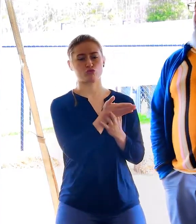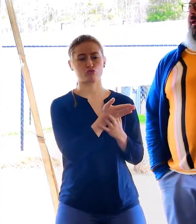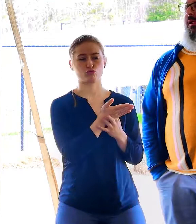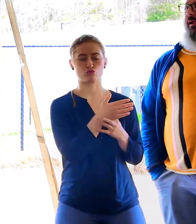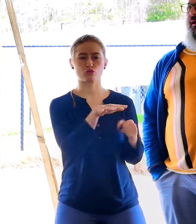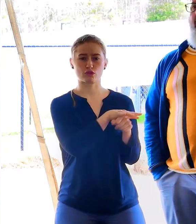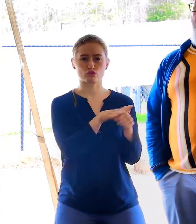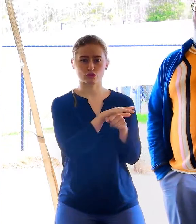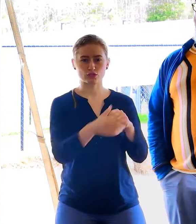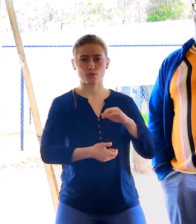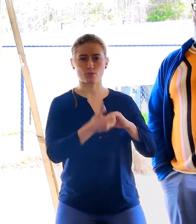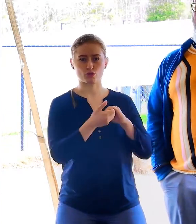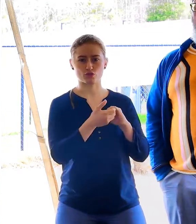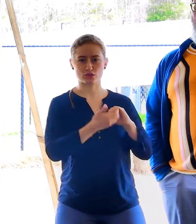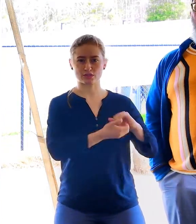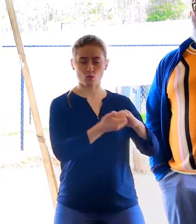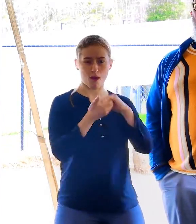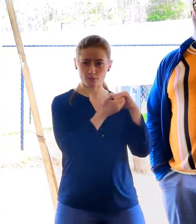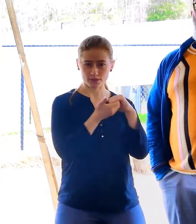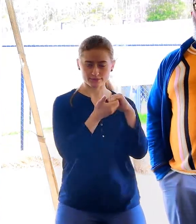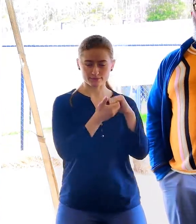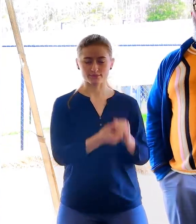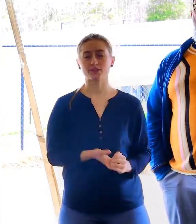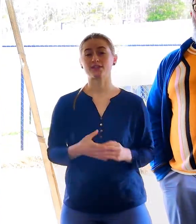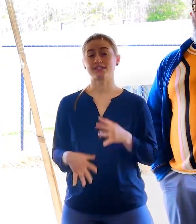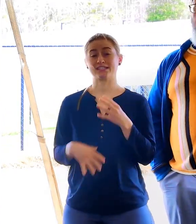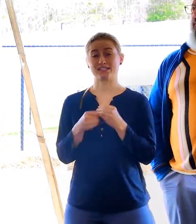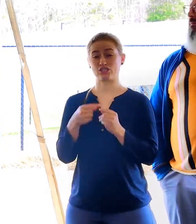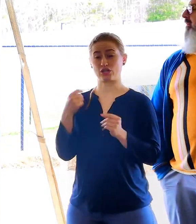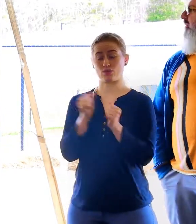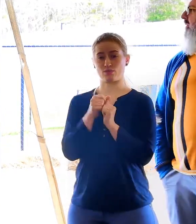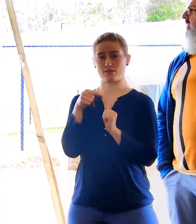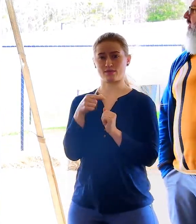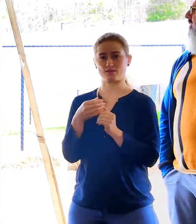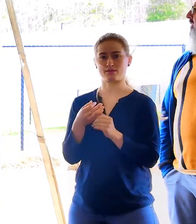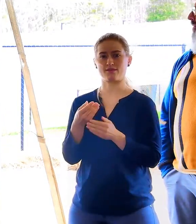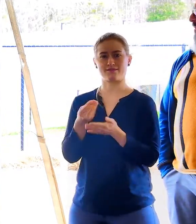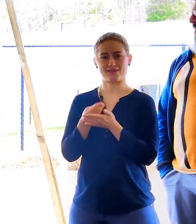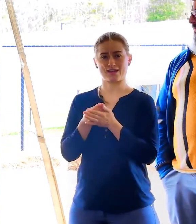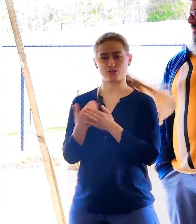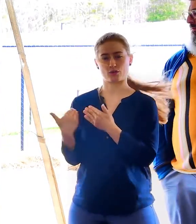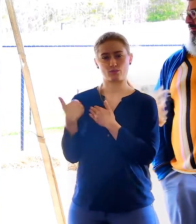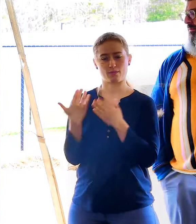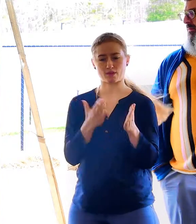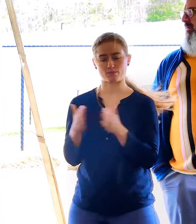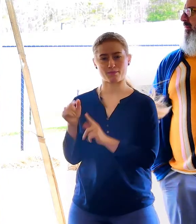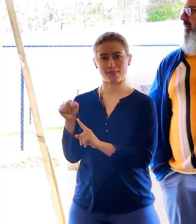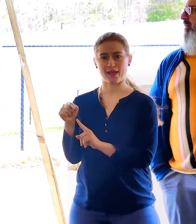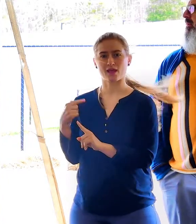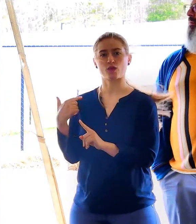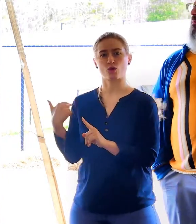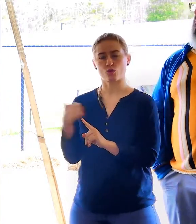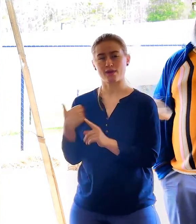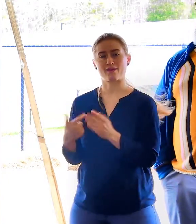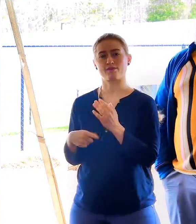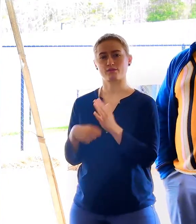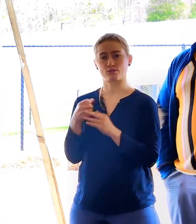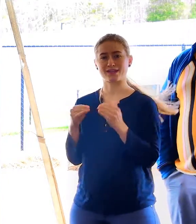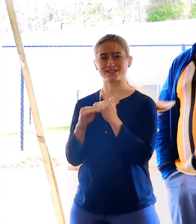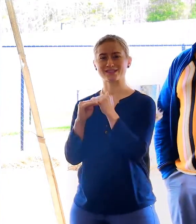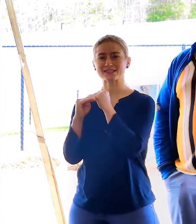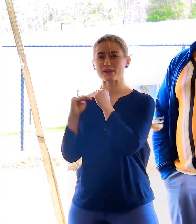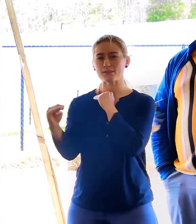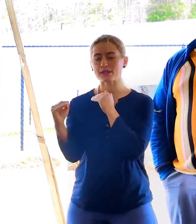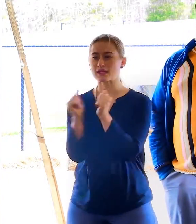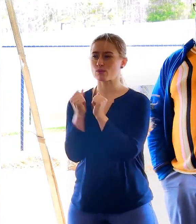Purchasing Cooperative. Additionally, through this financially responsible plan, we have price stability with